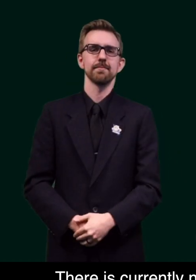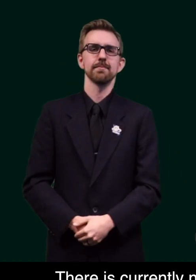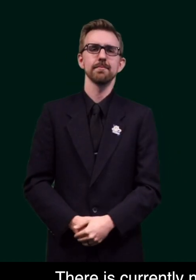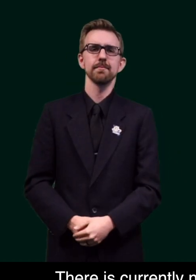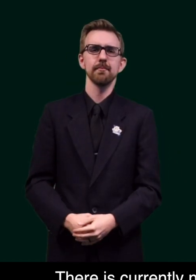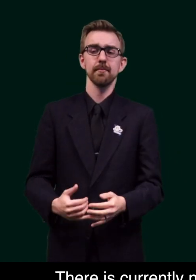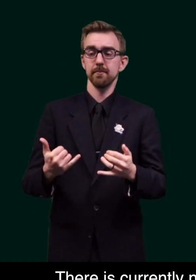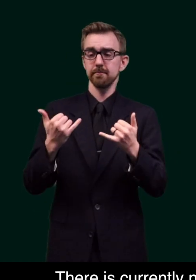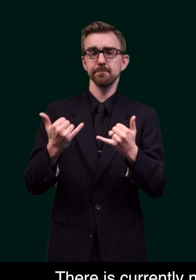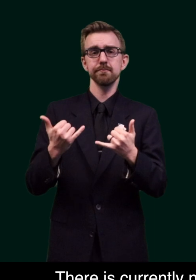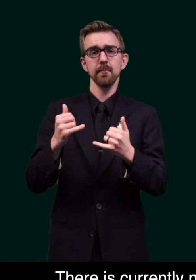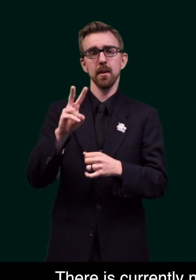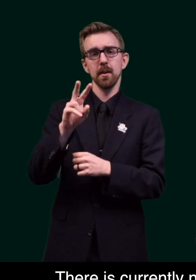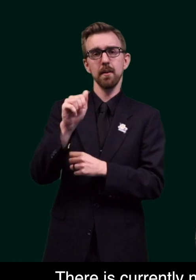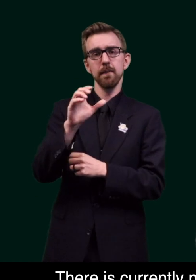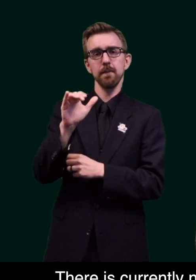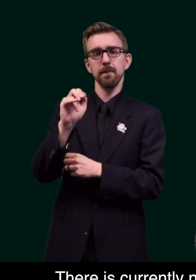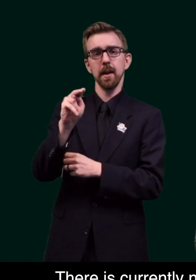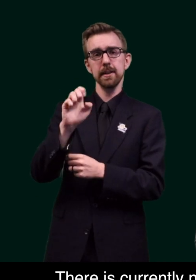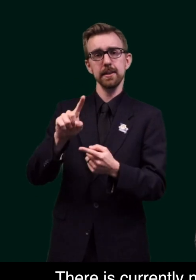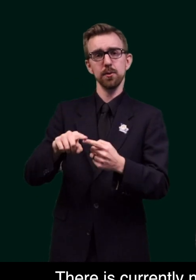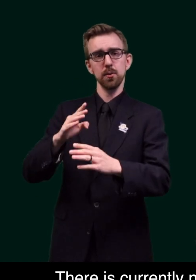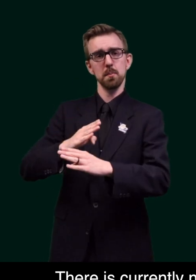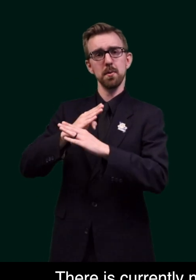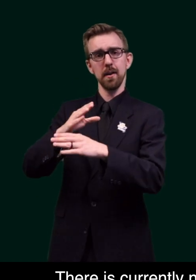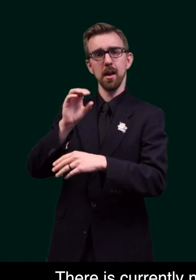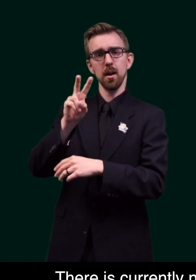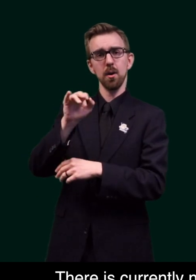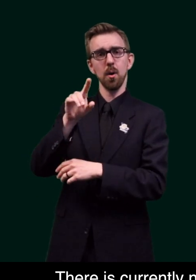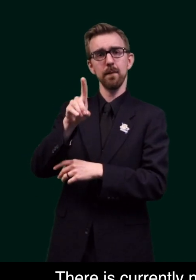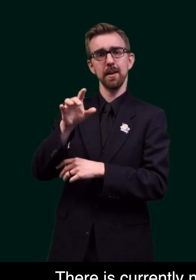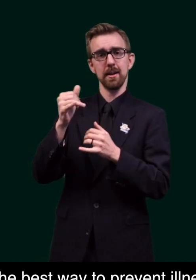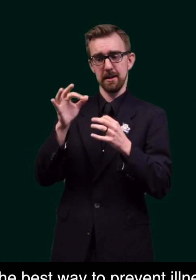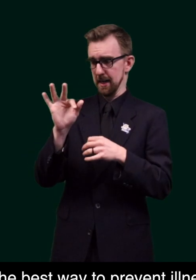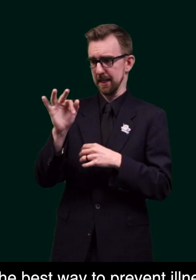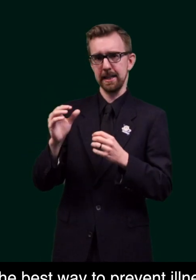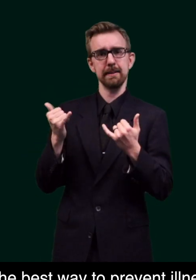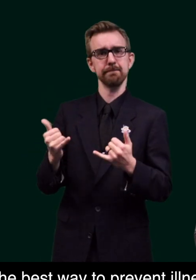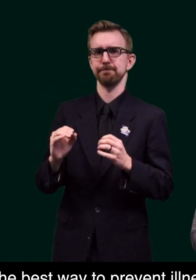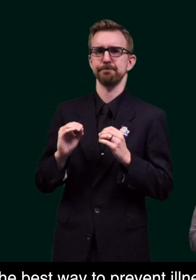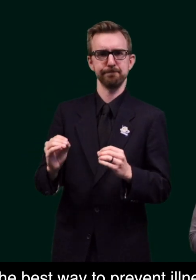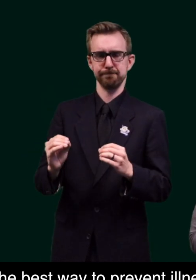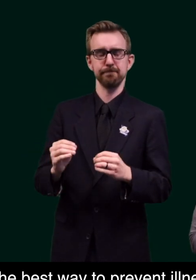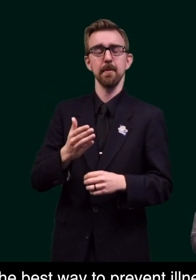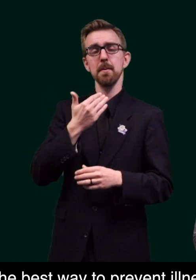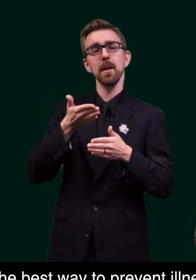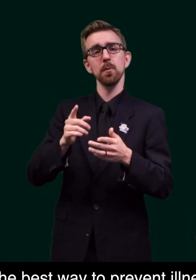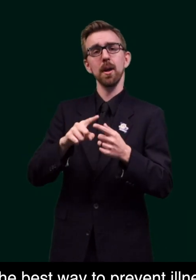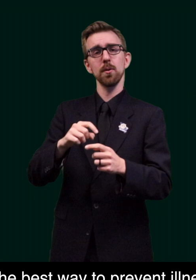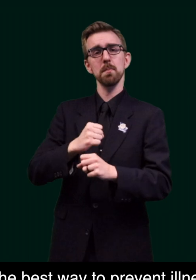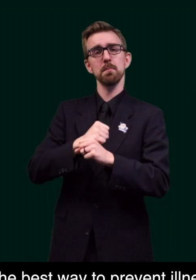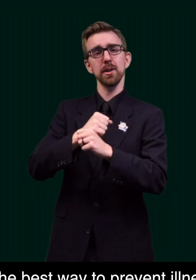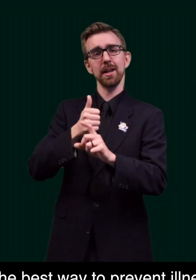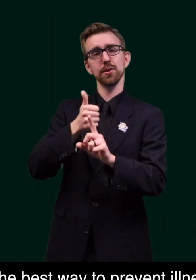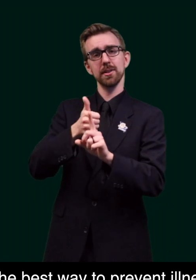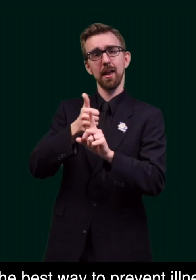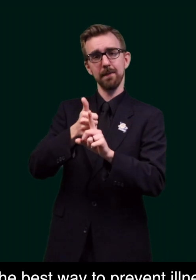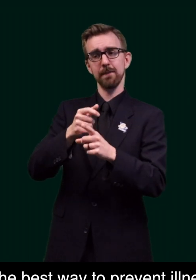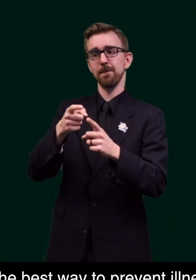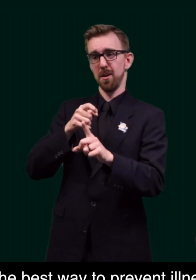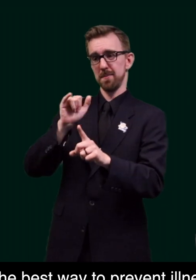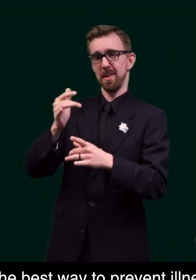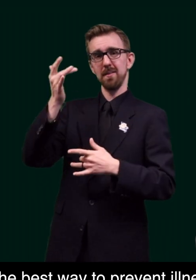There is currently no vaccine to prevent COVID-19 and the best way to protect yourself against the virus